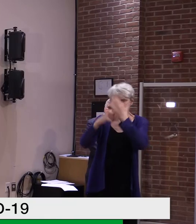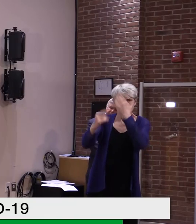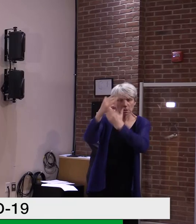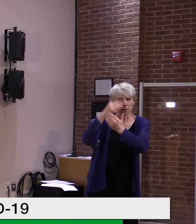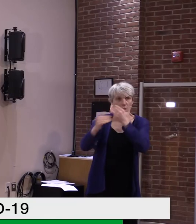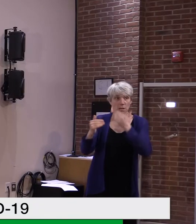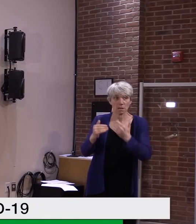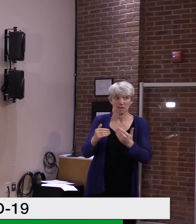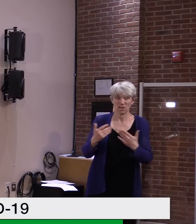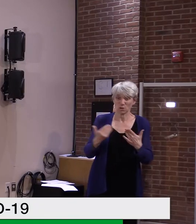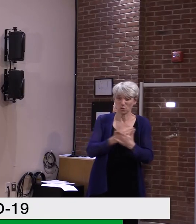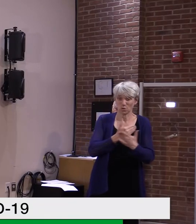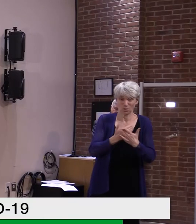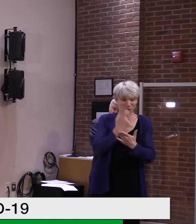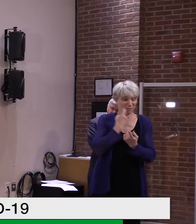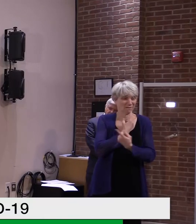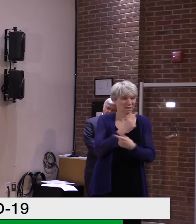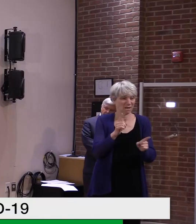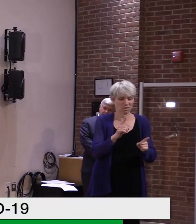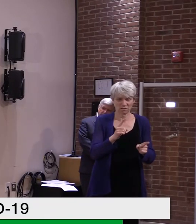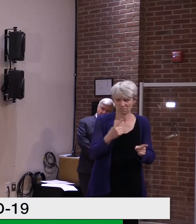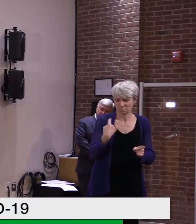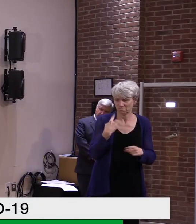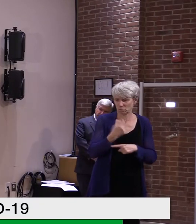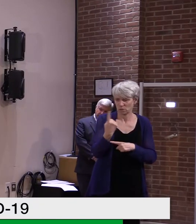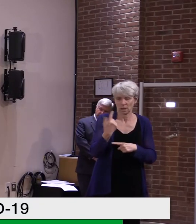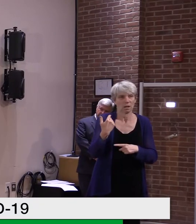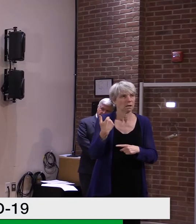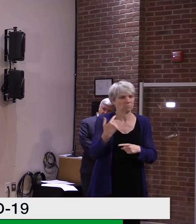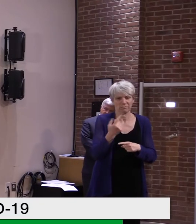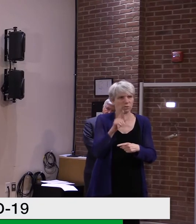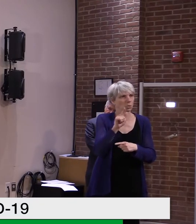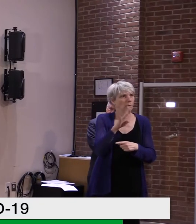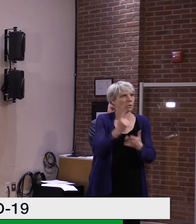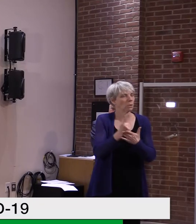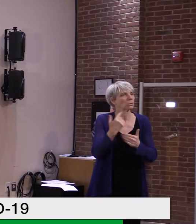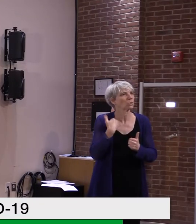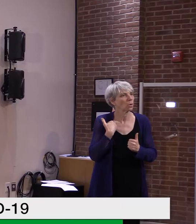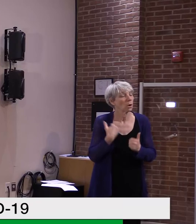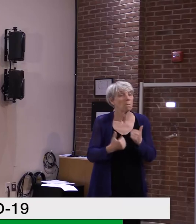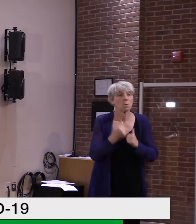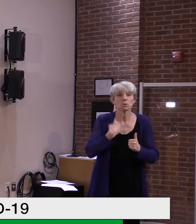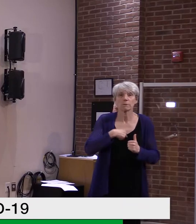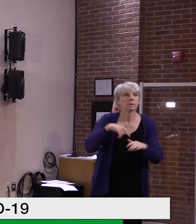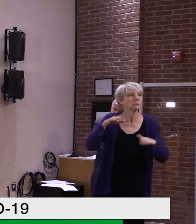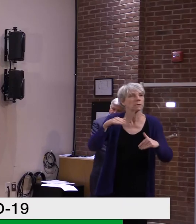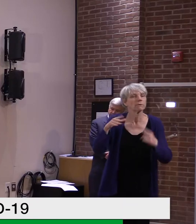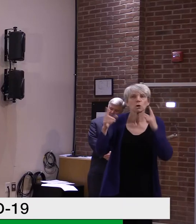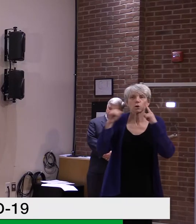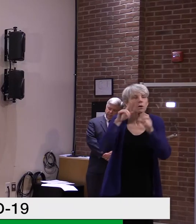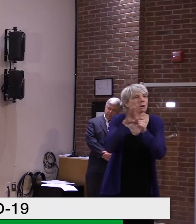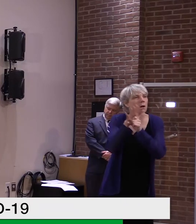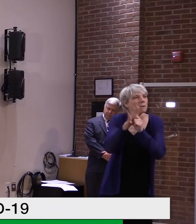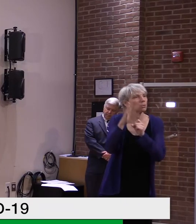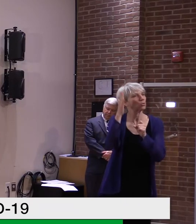in the last 24 hours, and most don't have as much background in it yet as we need.